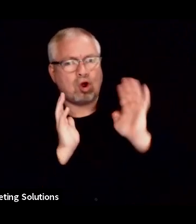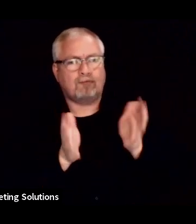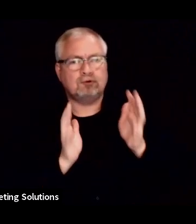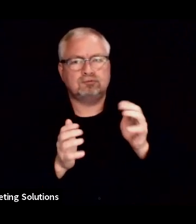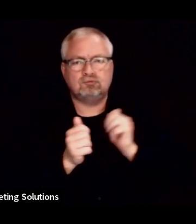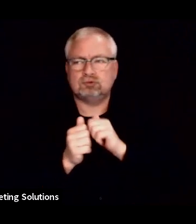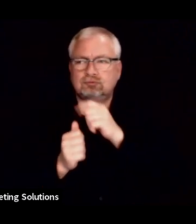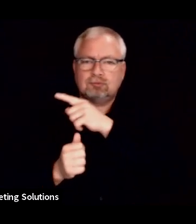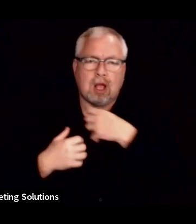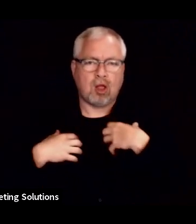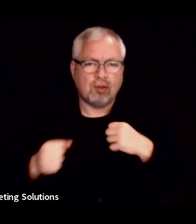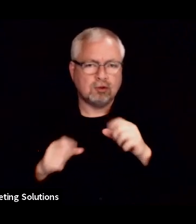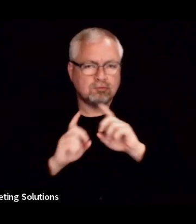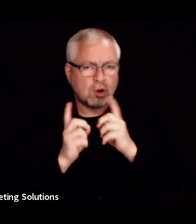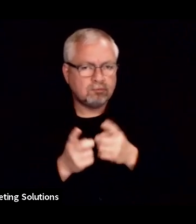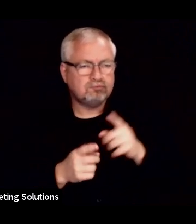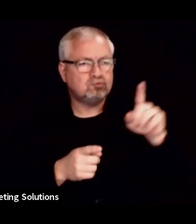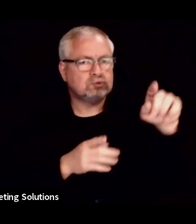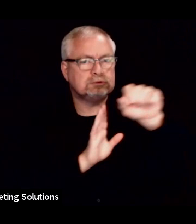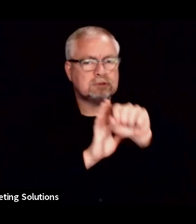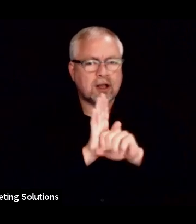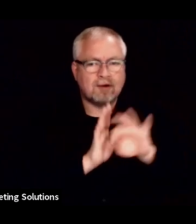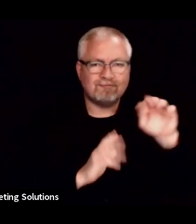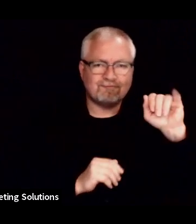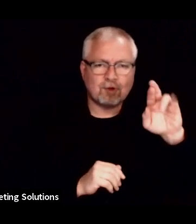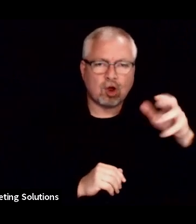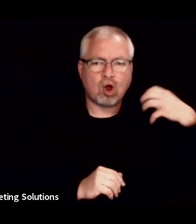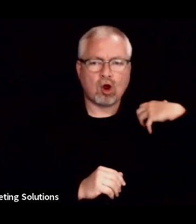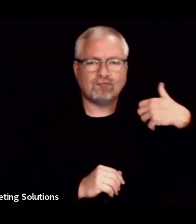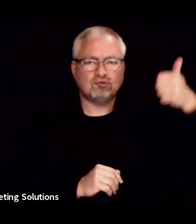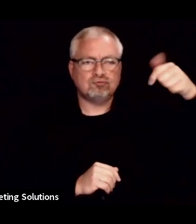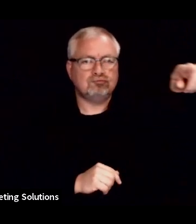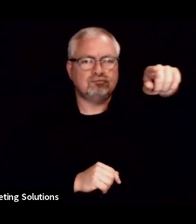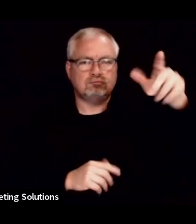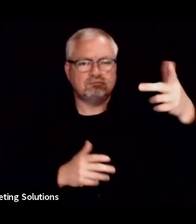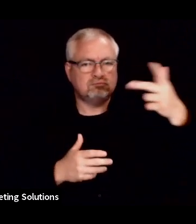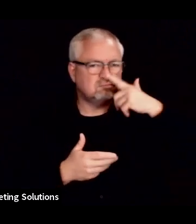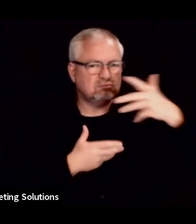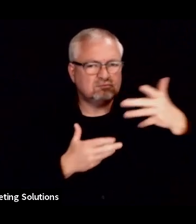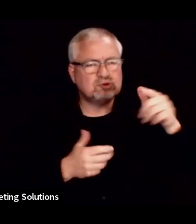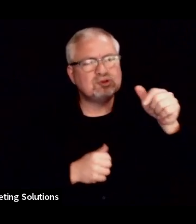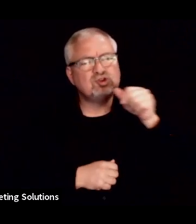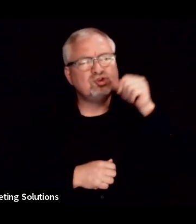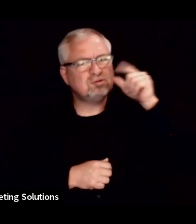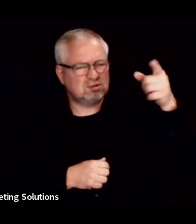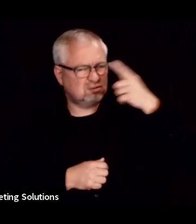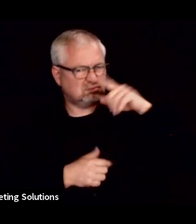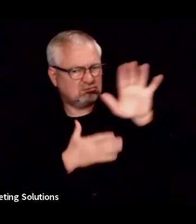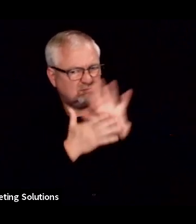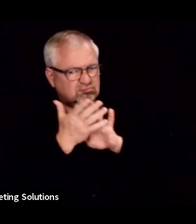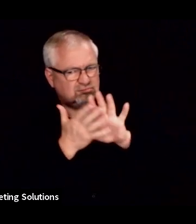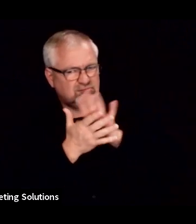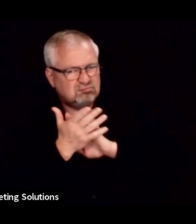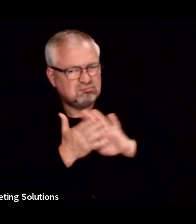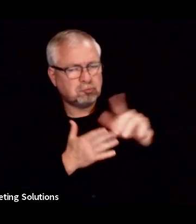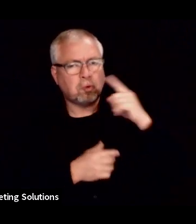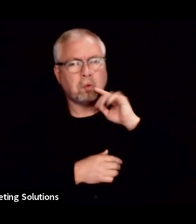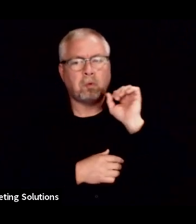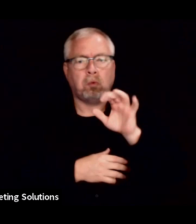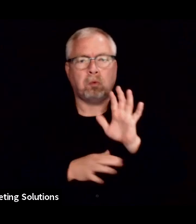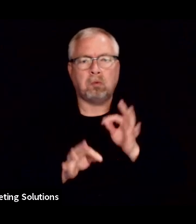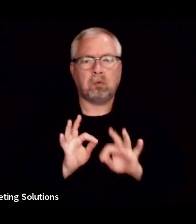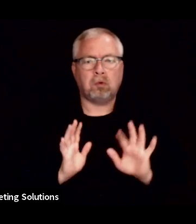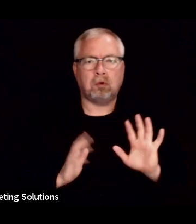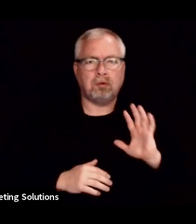State Fair about that decision. You were kind of vague on the subject yesterday. I think you were being diplomatic. Maybe you can tell us more today.